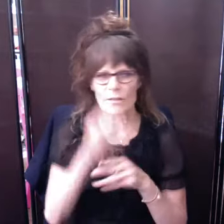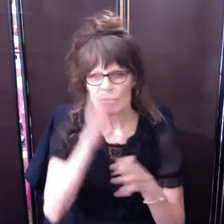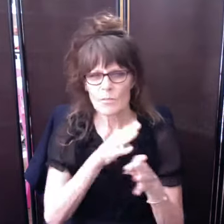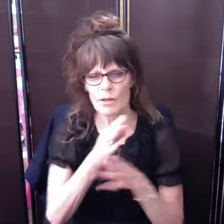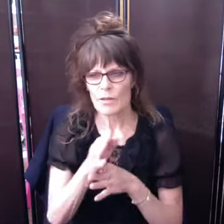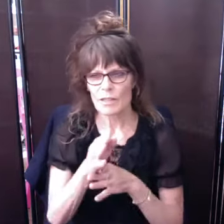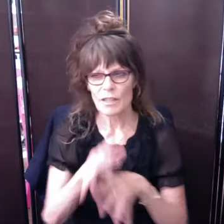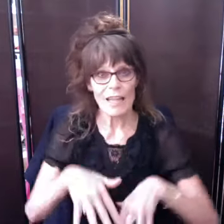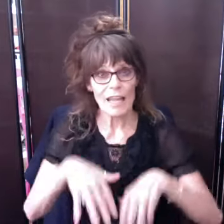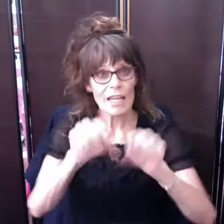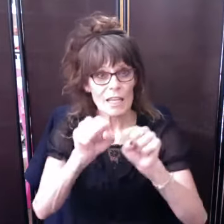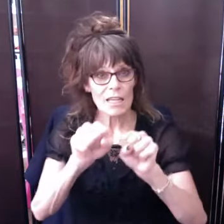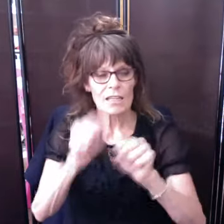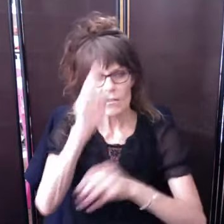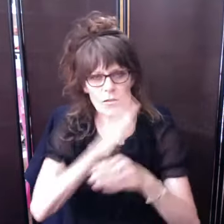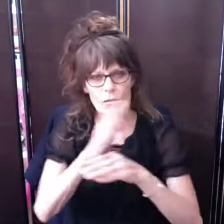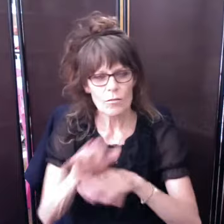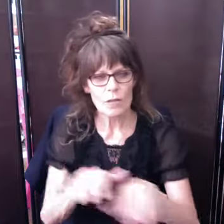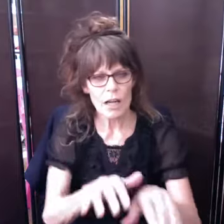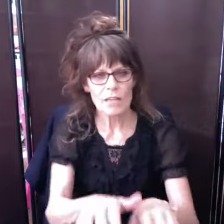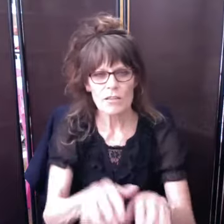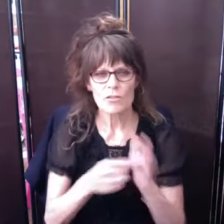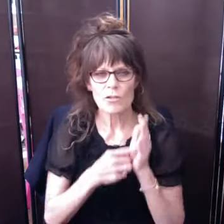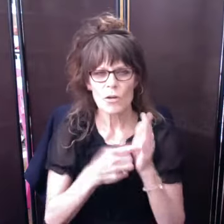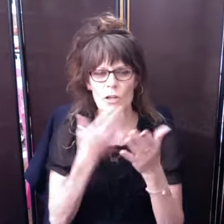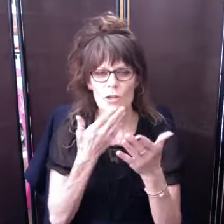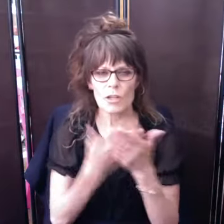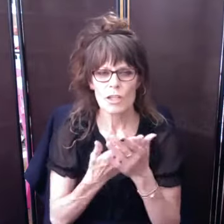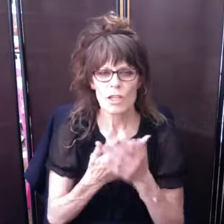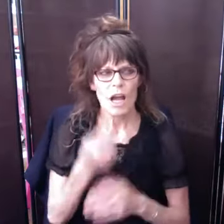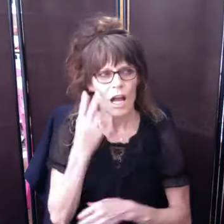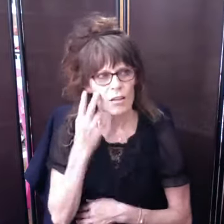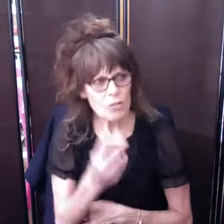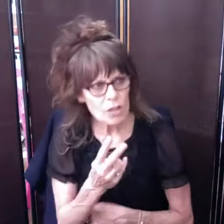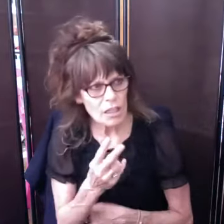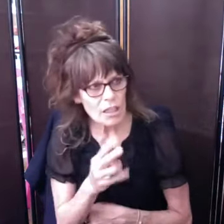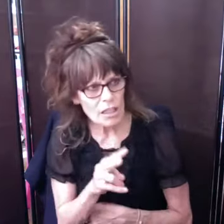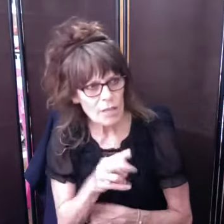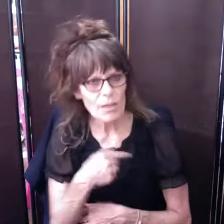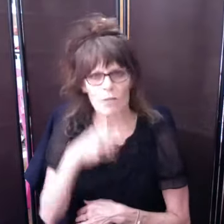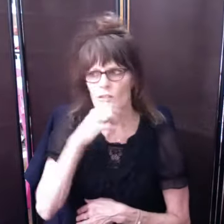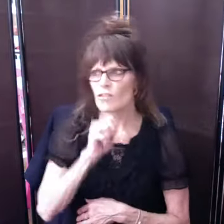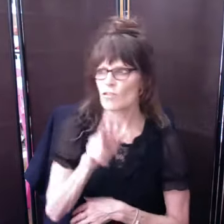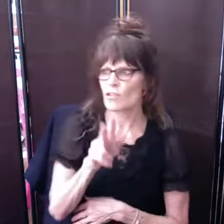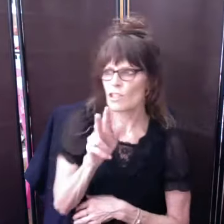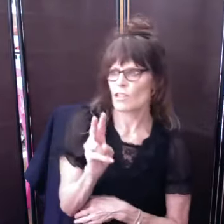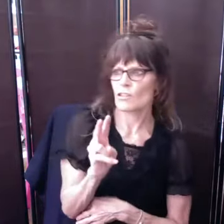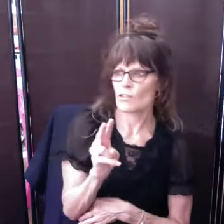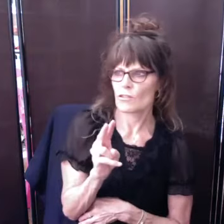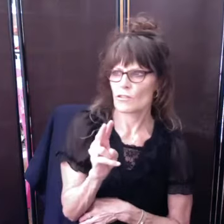sober actions and exhibit sober behavior, and I looked at the sparkle in his eyes, and I was a 32-year-old man, and he transported me back when I was a little 8-year-old